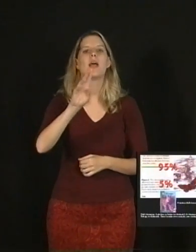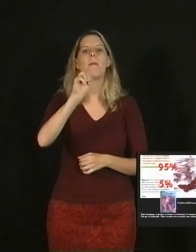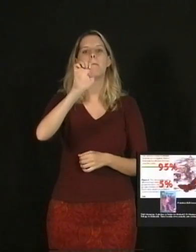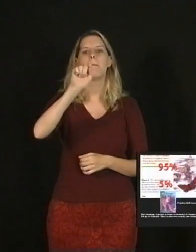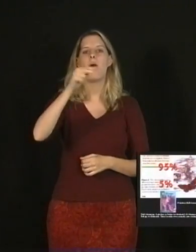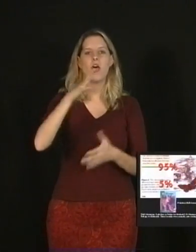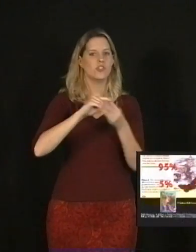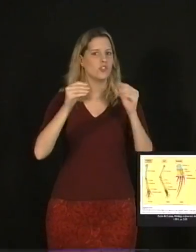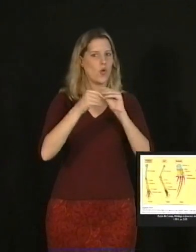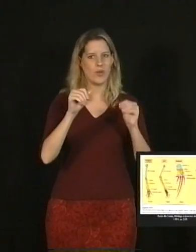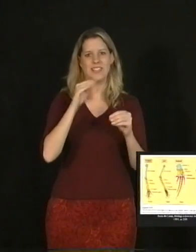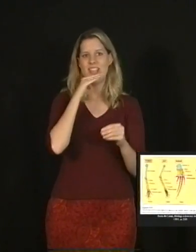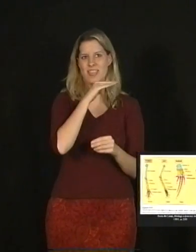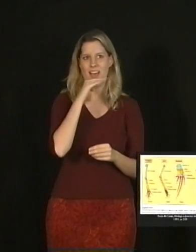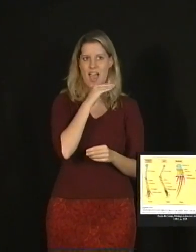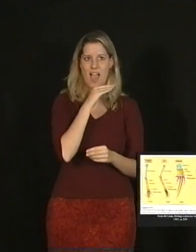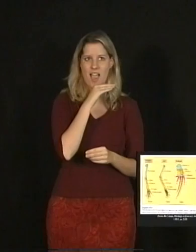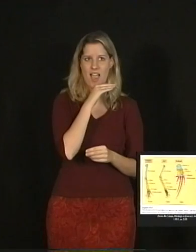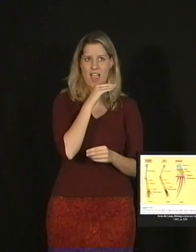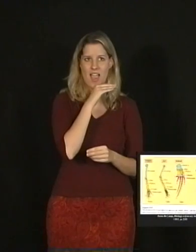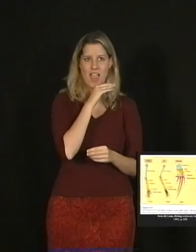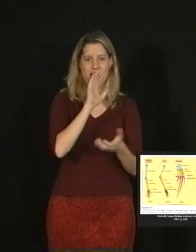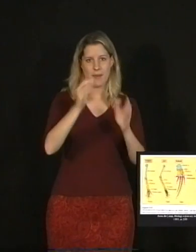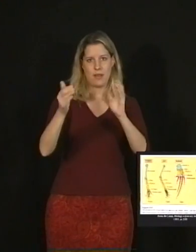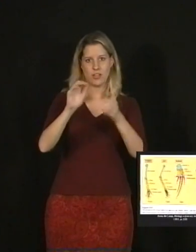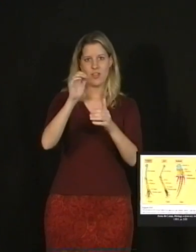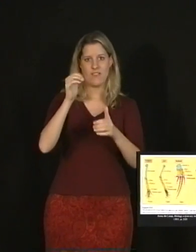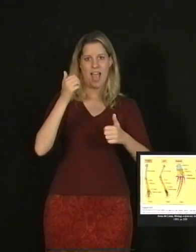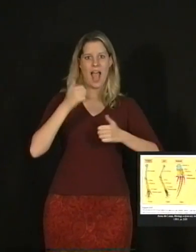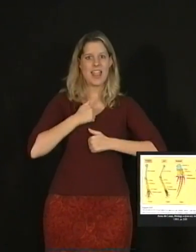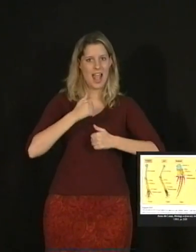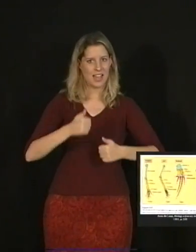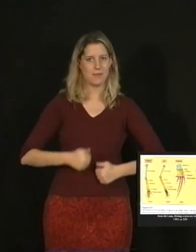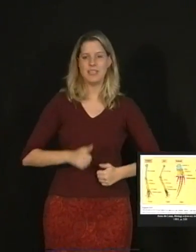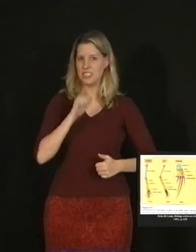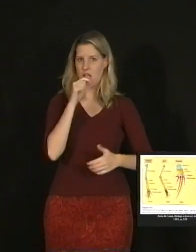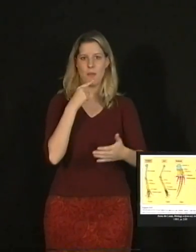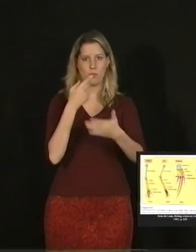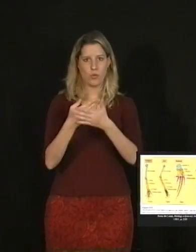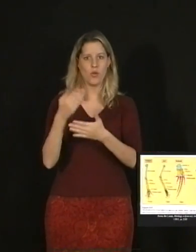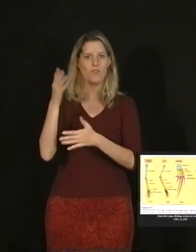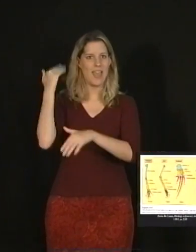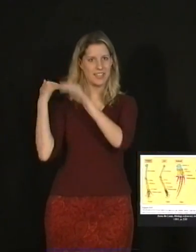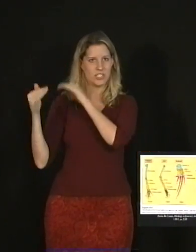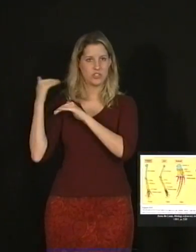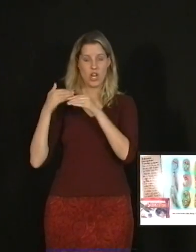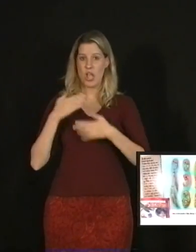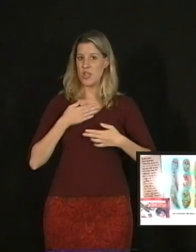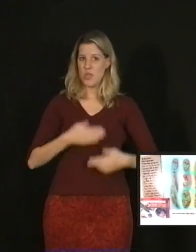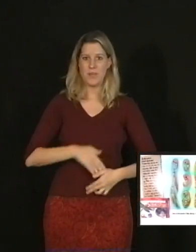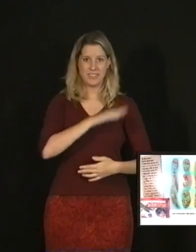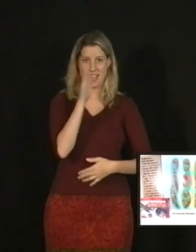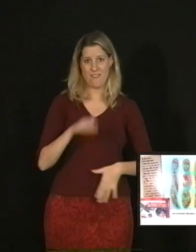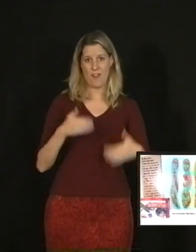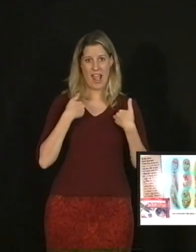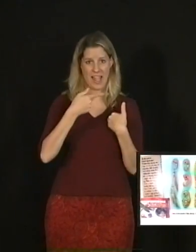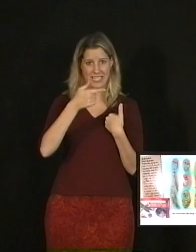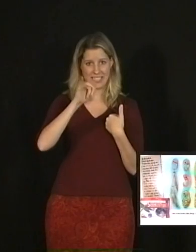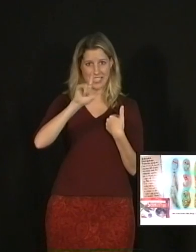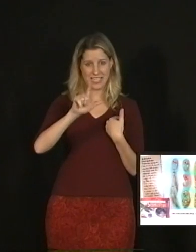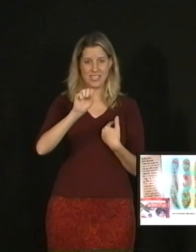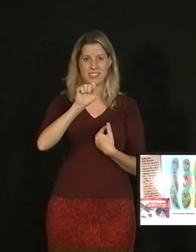lie. Comparative anatomy does not prove common ancestry. We covered that on videotape number 4. Humans never have any gill